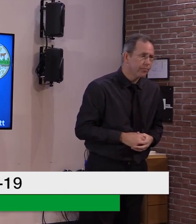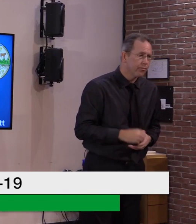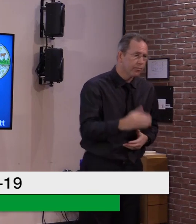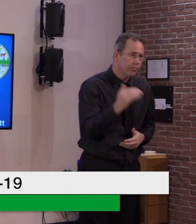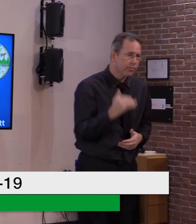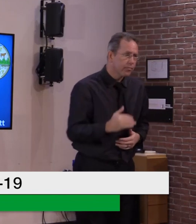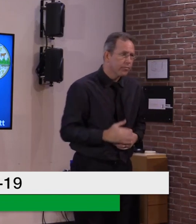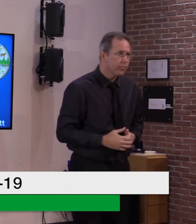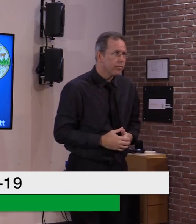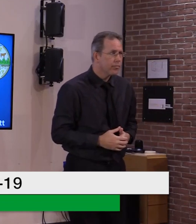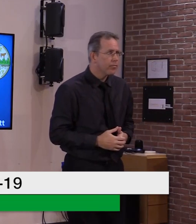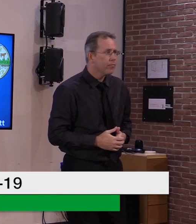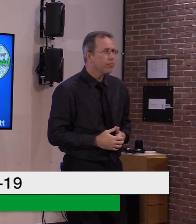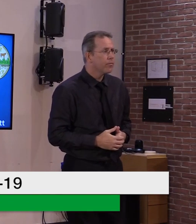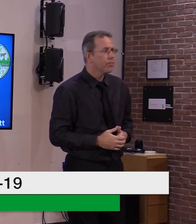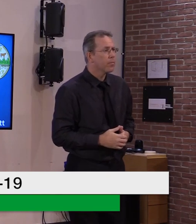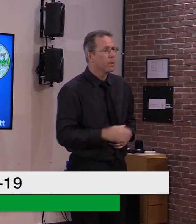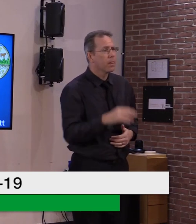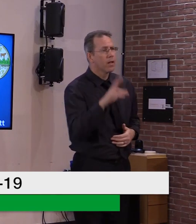hi